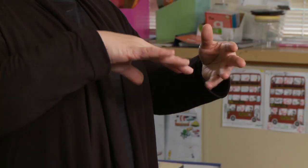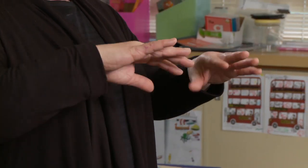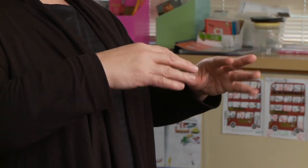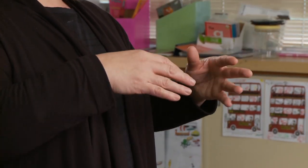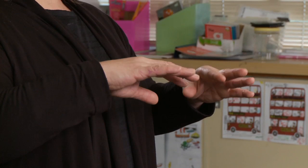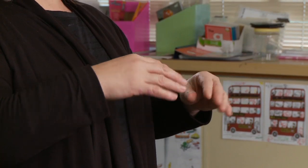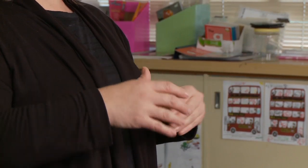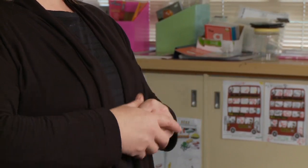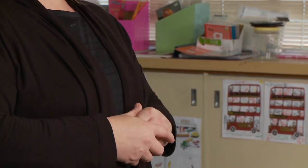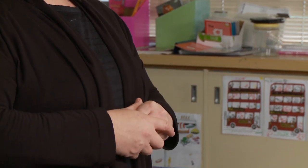orientation of the hand,